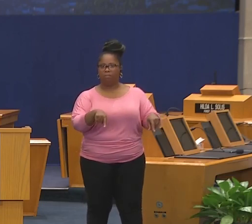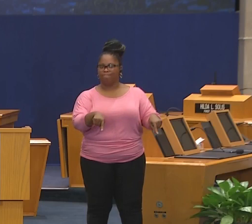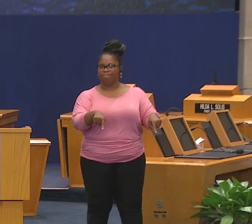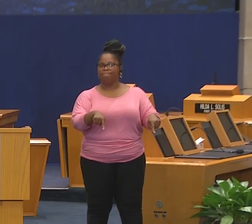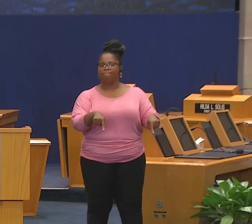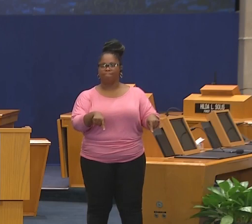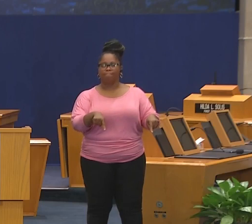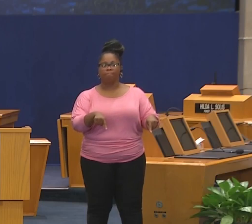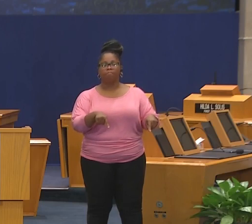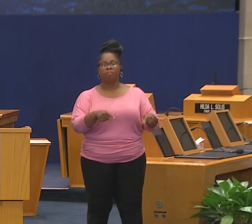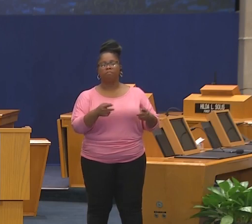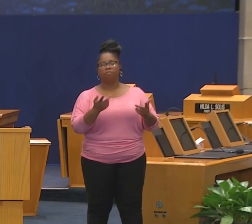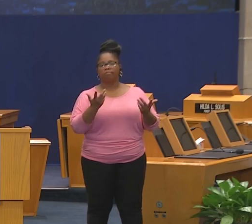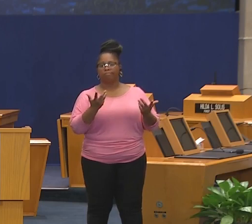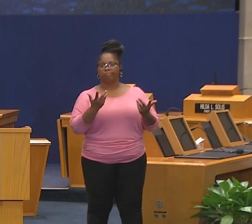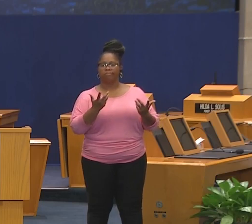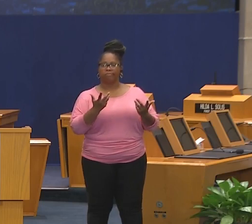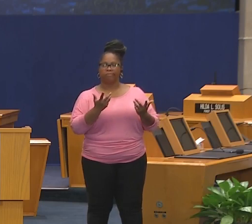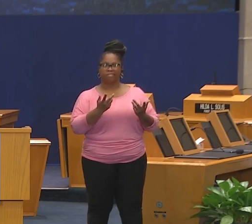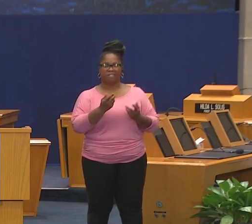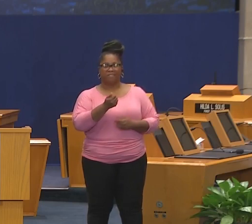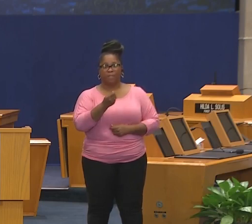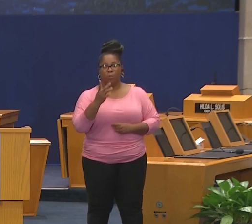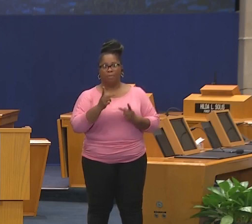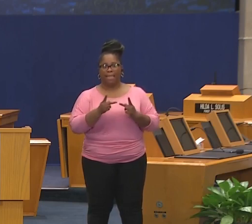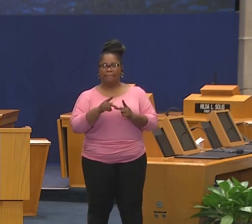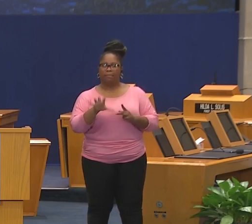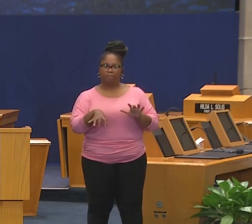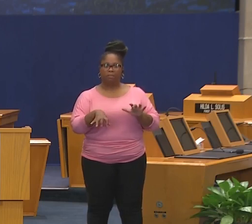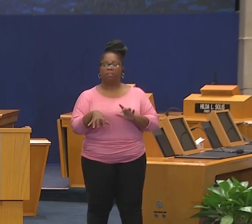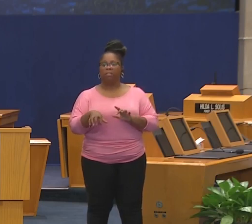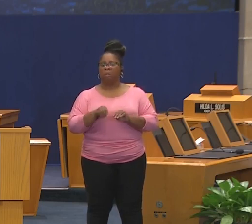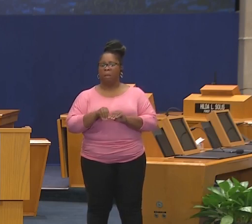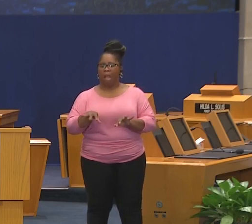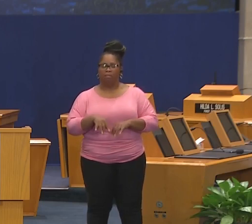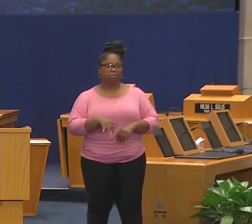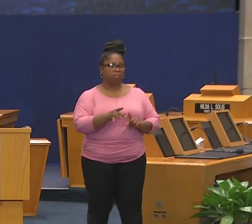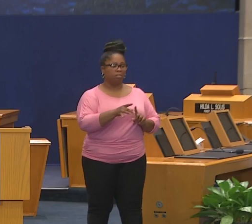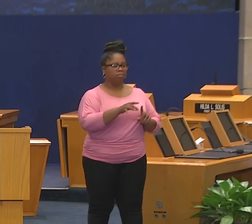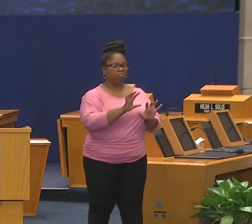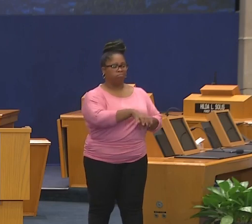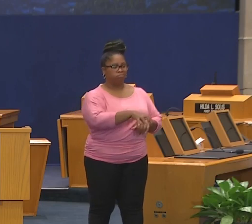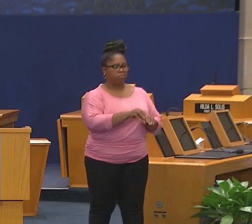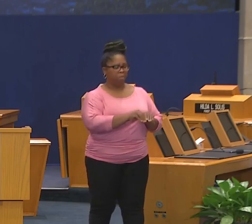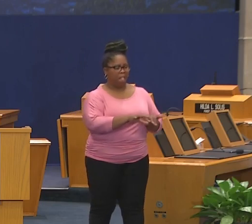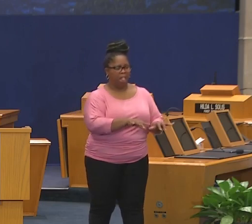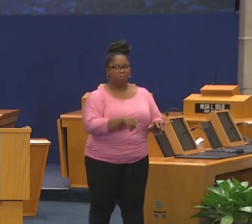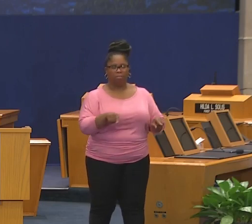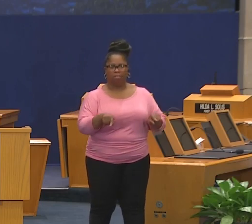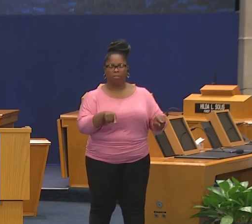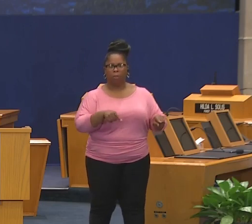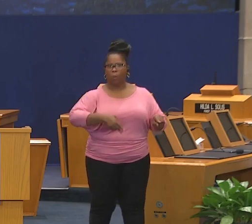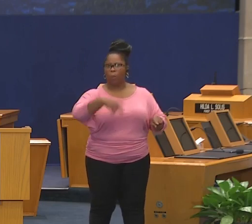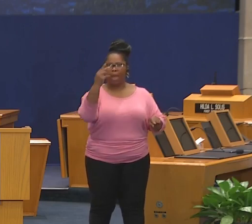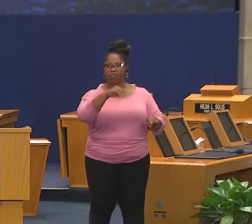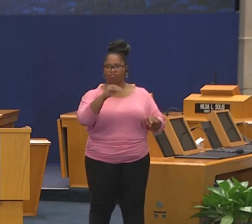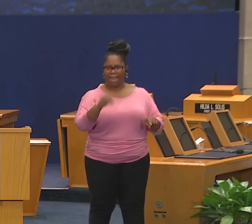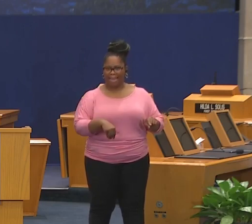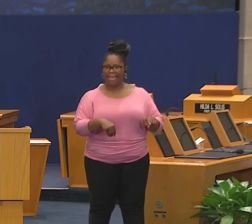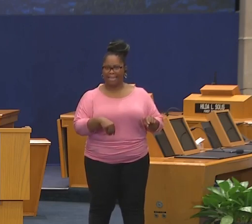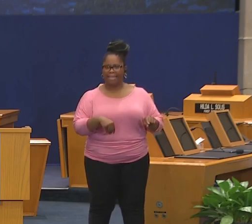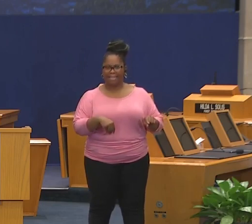have a few cases in a couple of places, and as you know, it just takes a few cases for that rate to go high in any